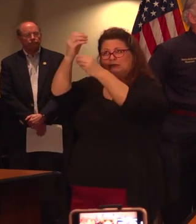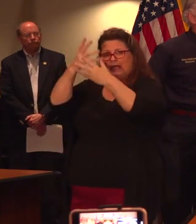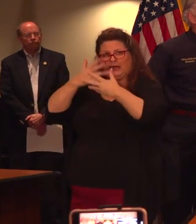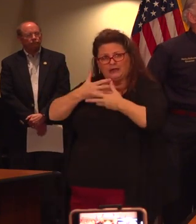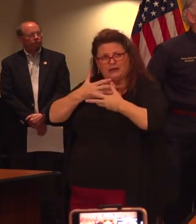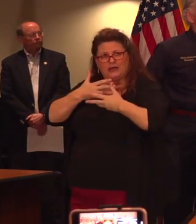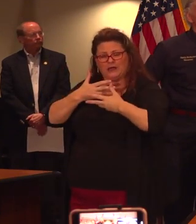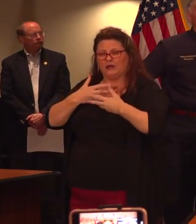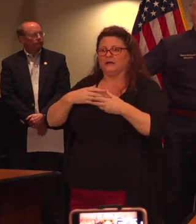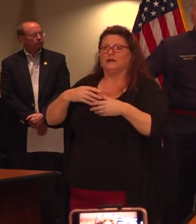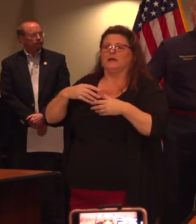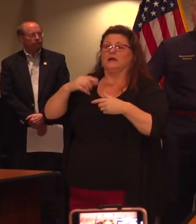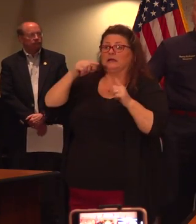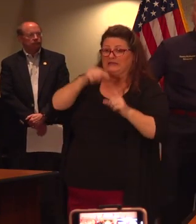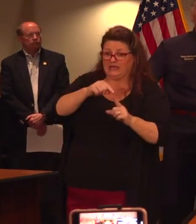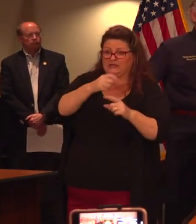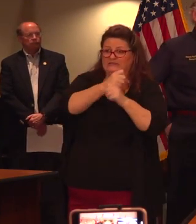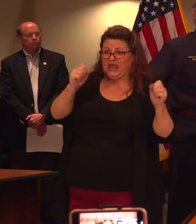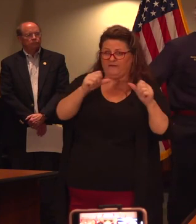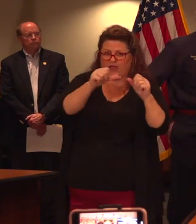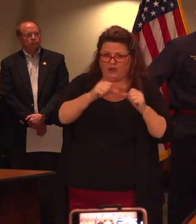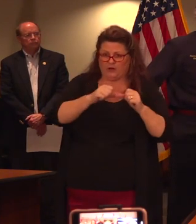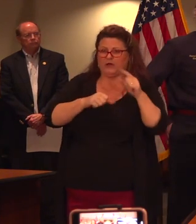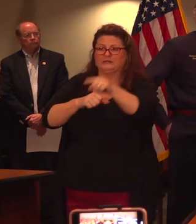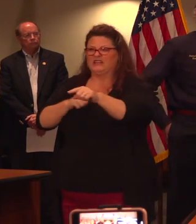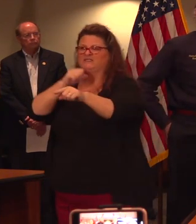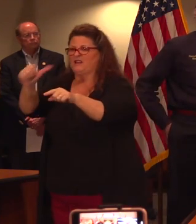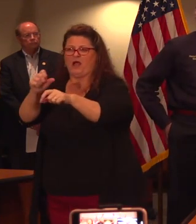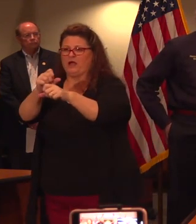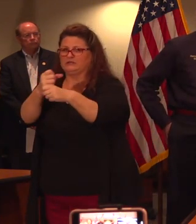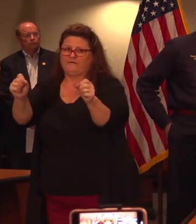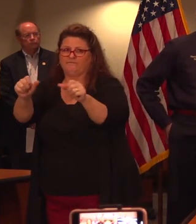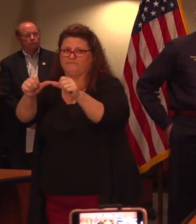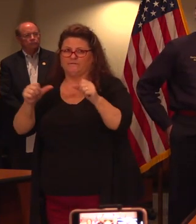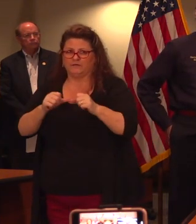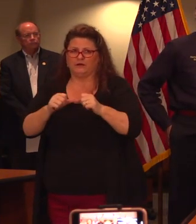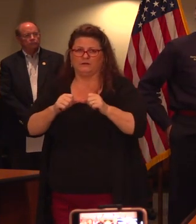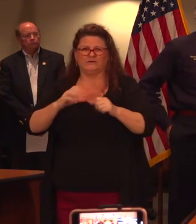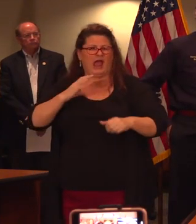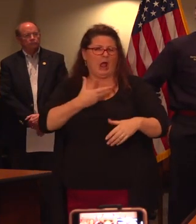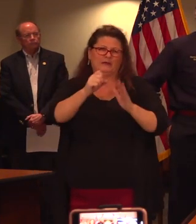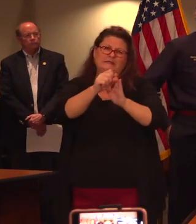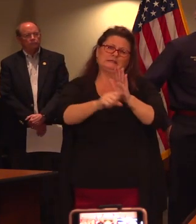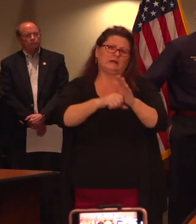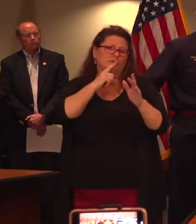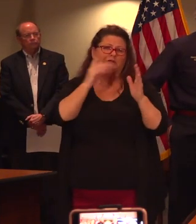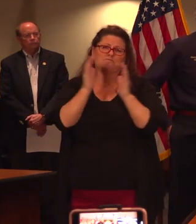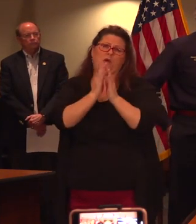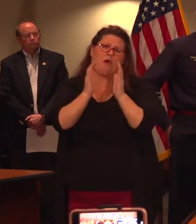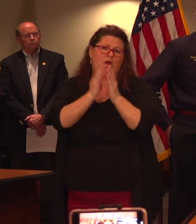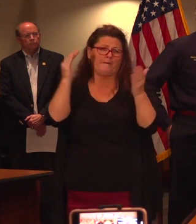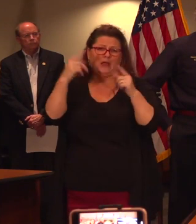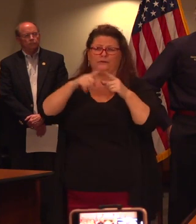us it's safe here in South Carolina. We're a small state. We all know each other. We all protect each other. And we need to continue to protect each other,